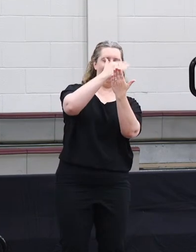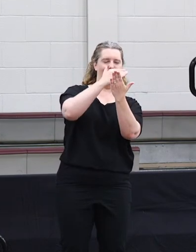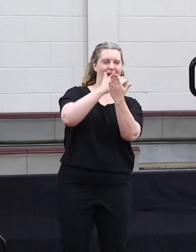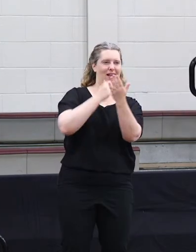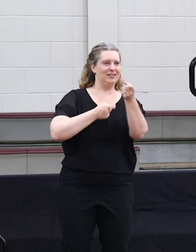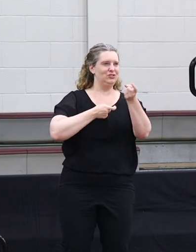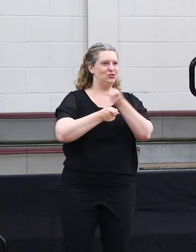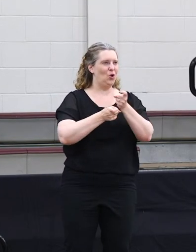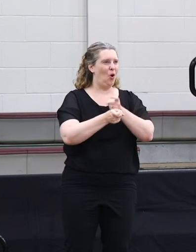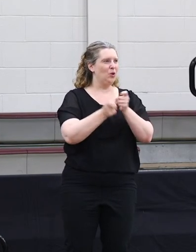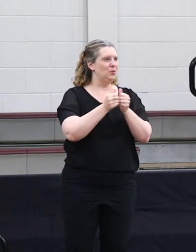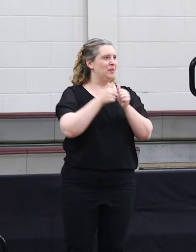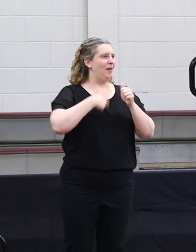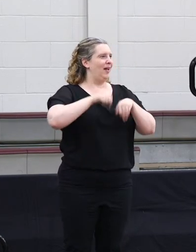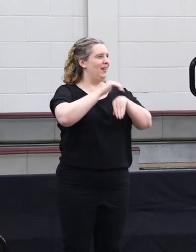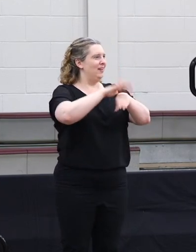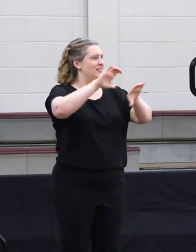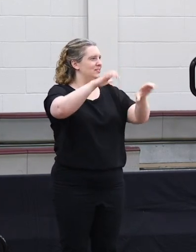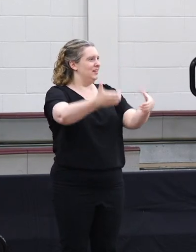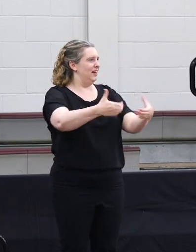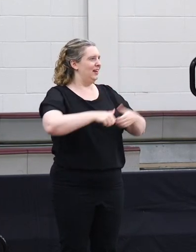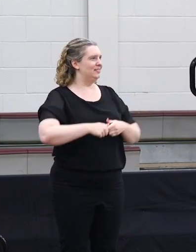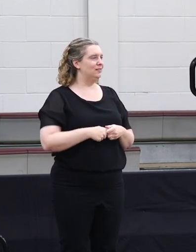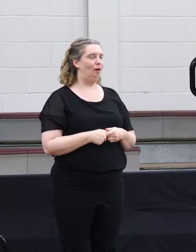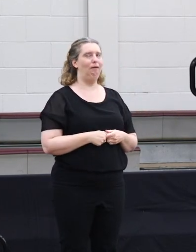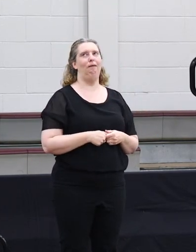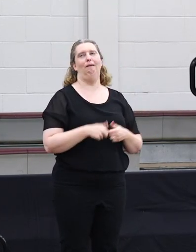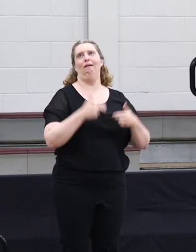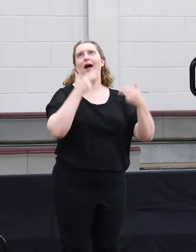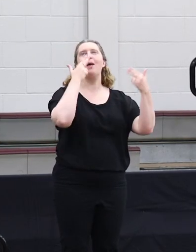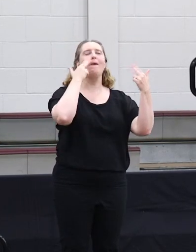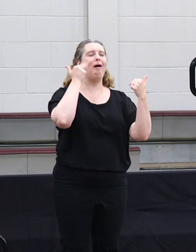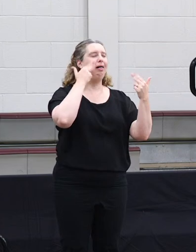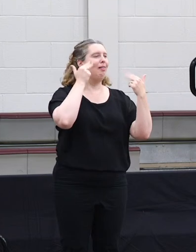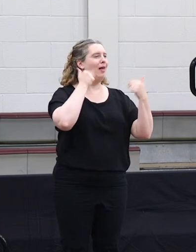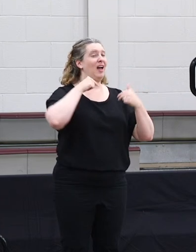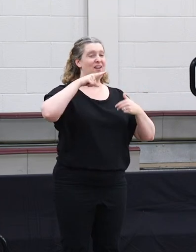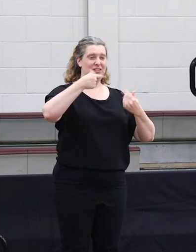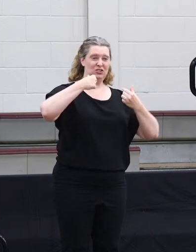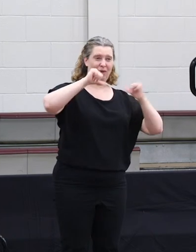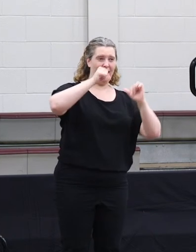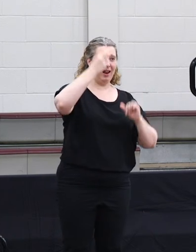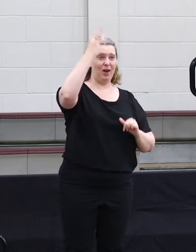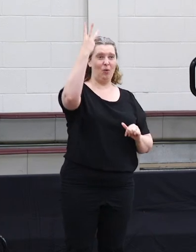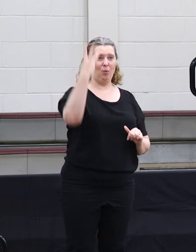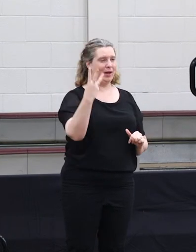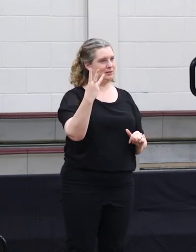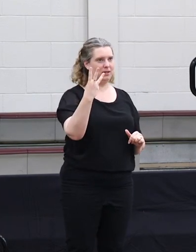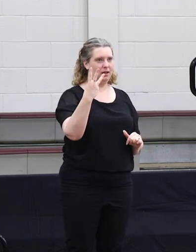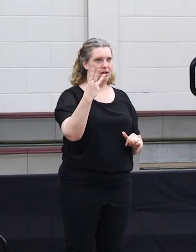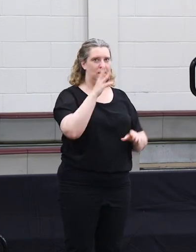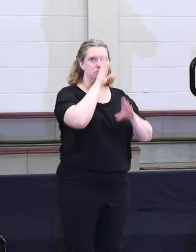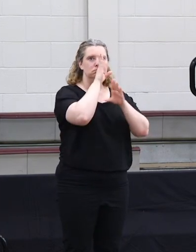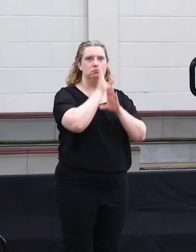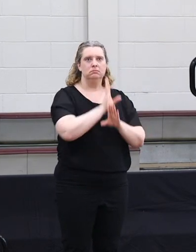jokes in Mr. Q's class. I'll hysterically laugh at the times Mr. McCabe made a joke on a Wednesday and got crickets.